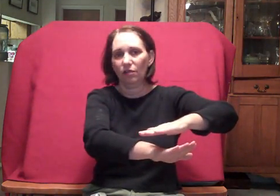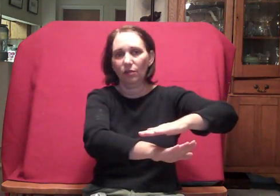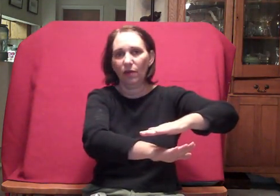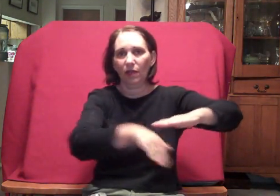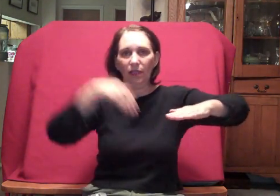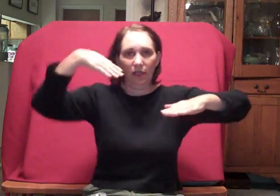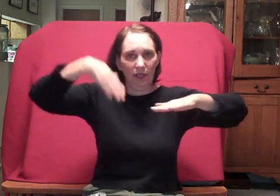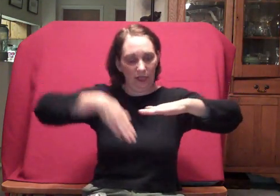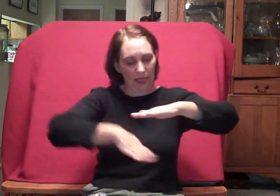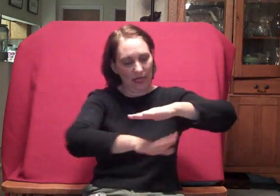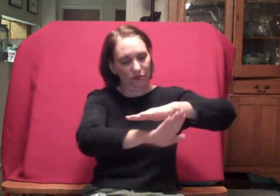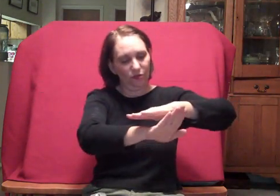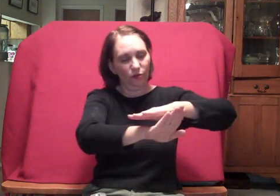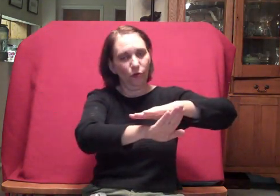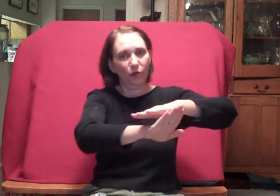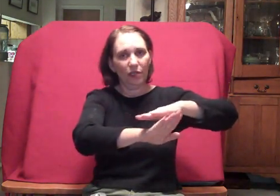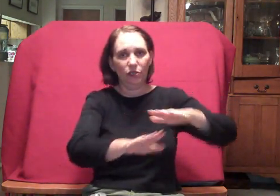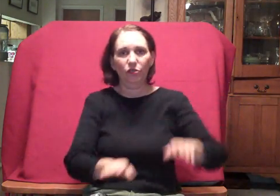the body. Enter or into.